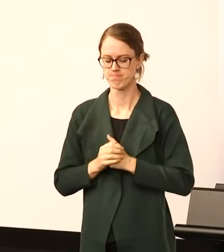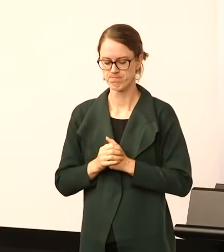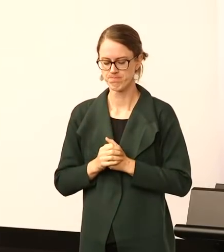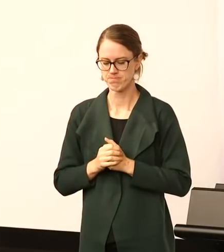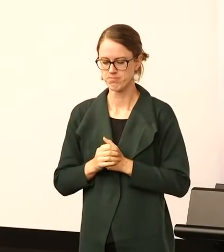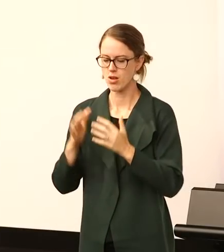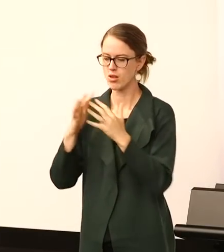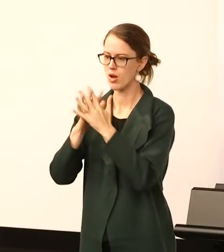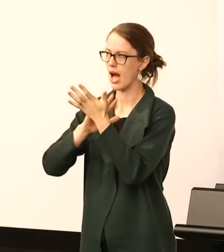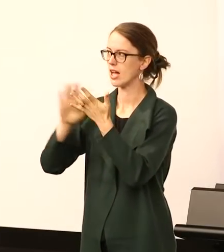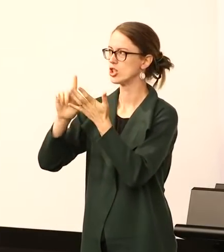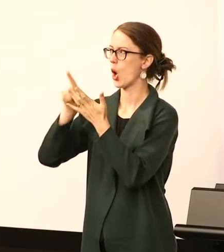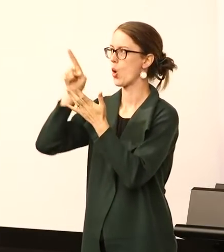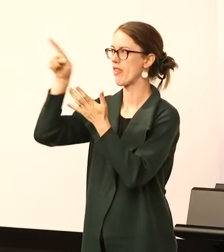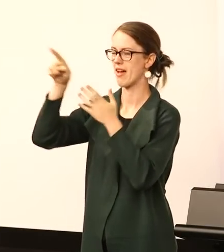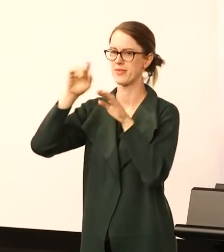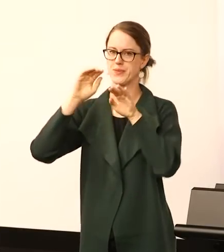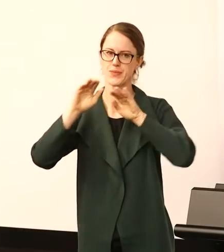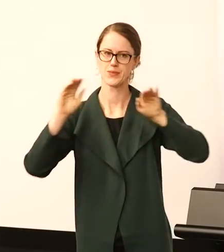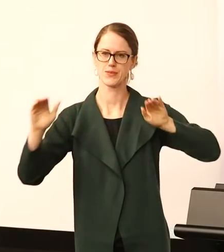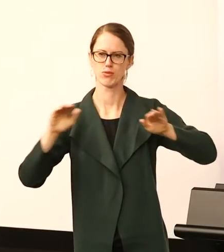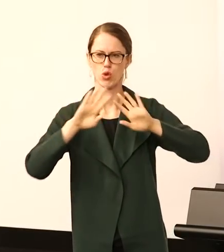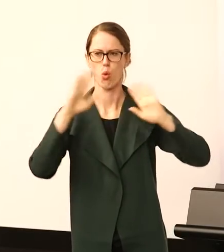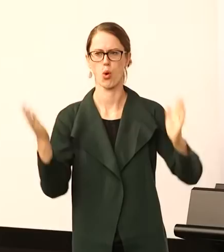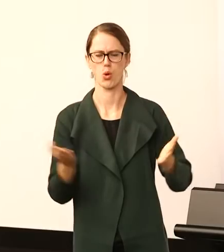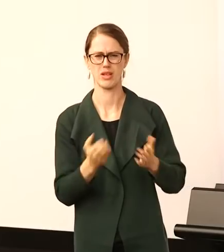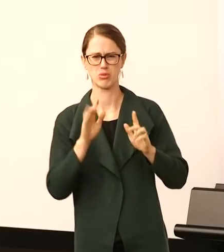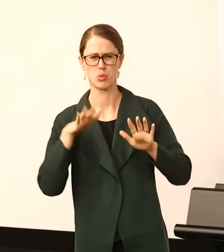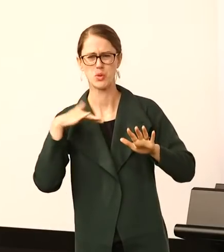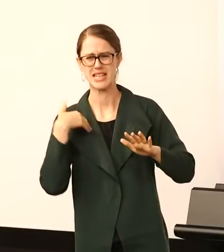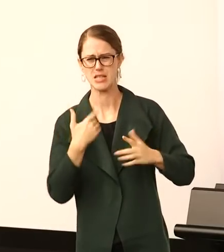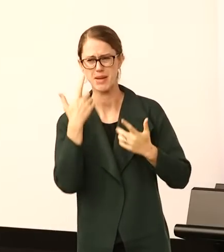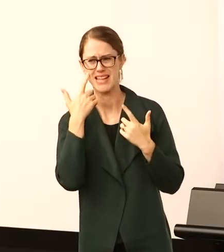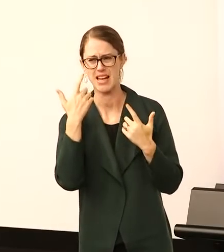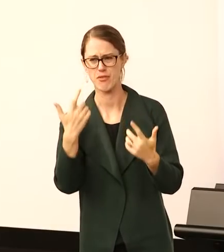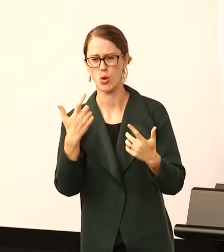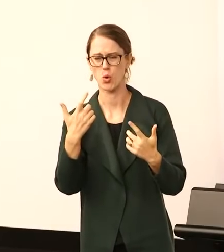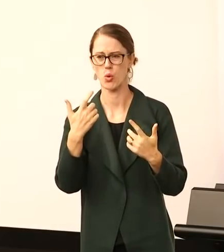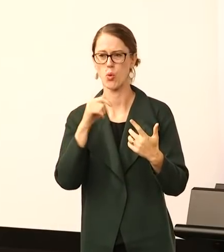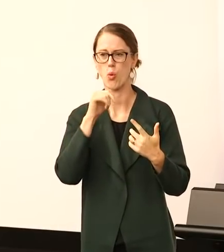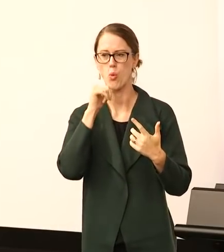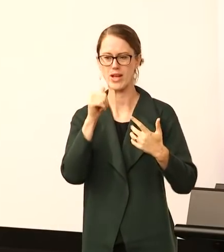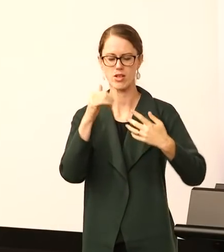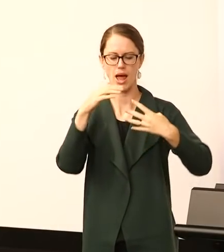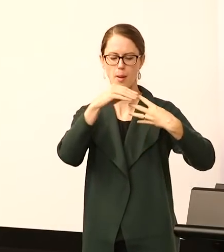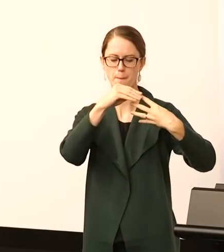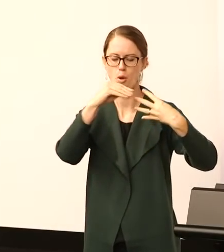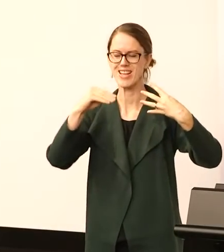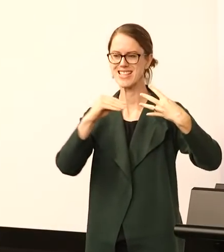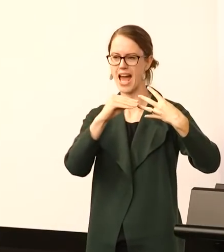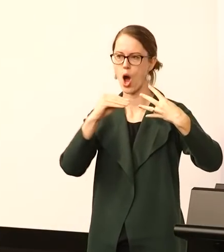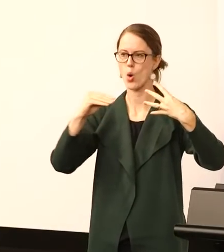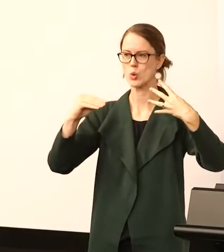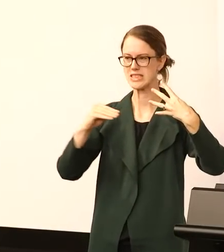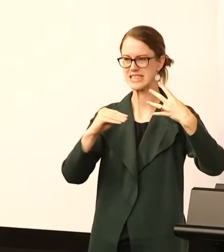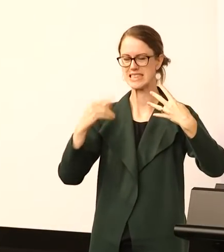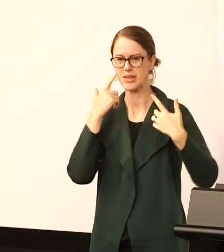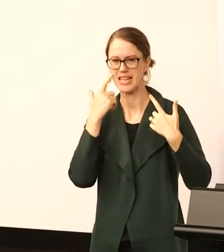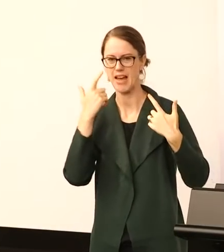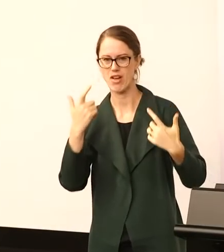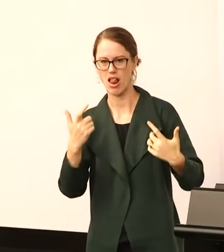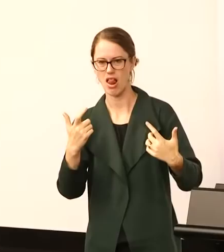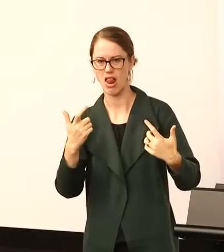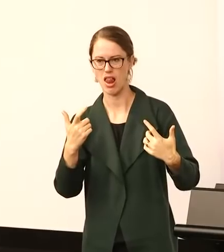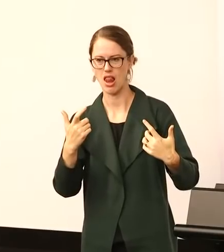The WHO has reminded countries about the need to be careful when relaxing restrictions that have been in